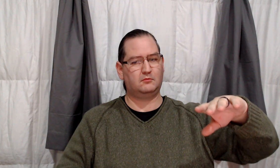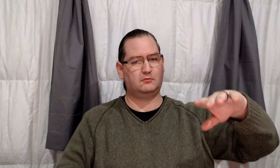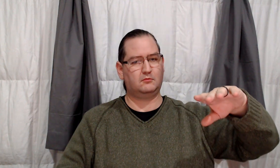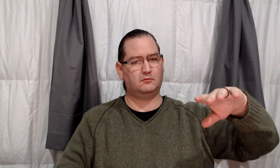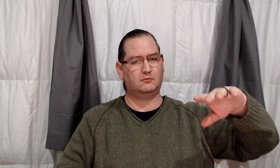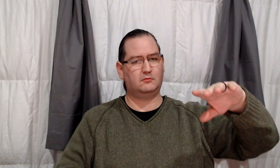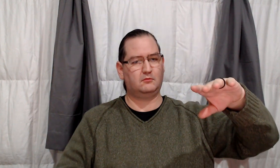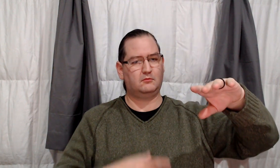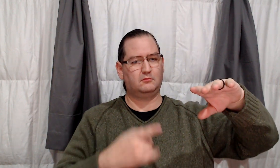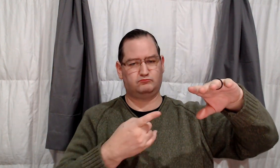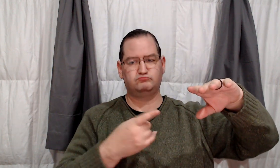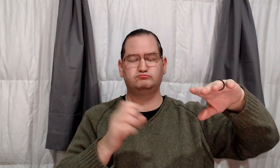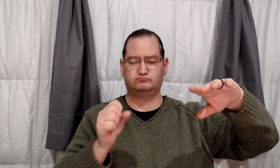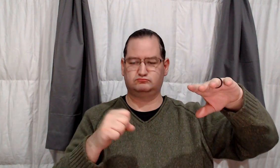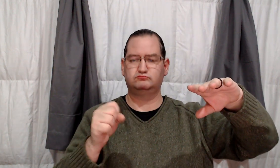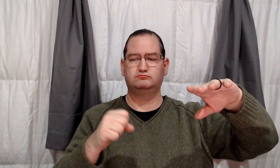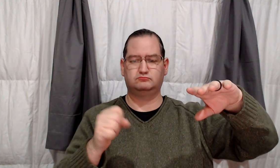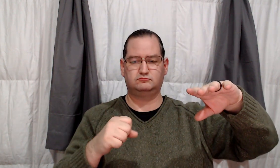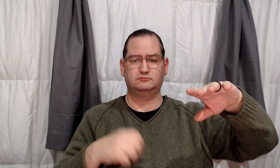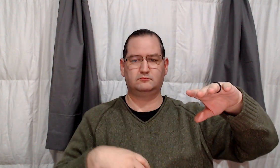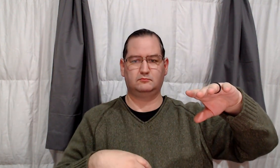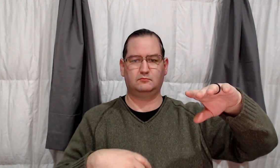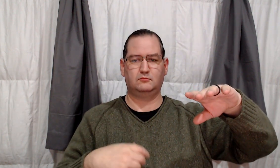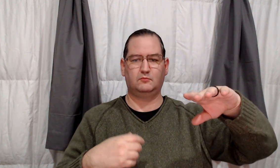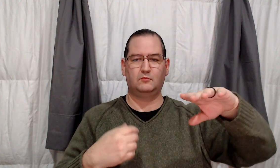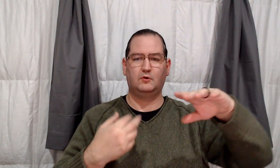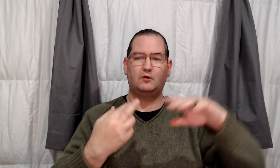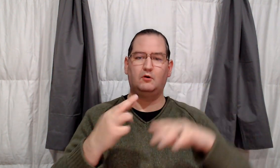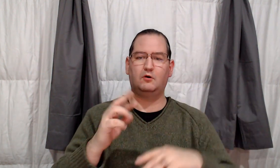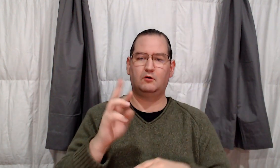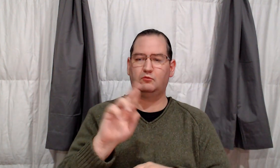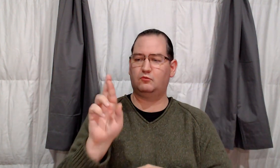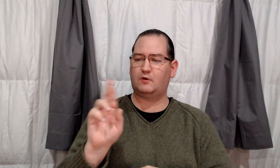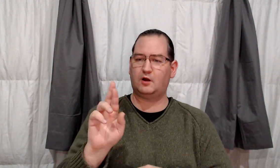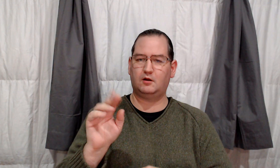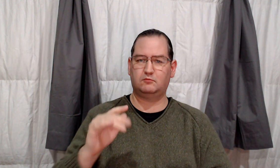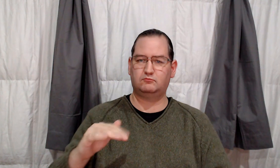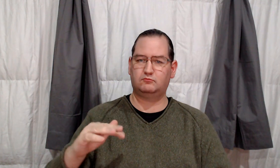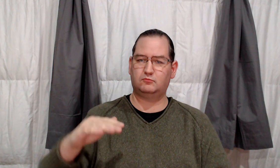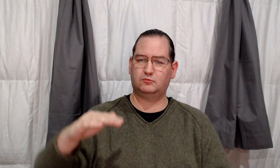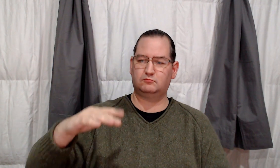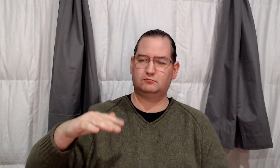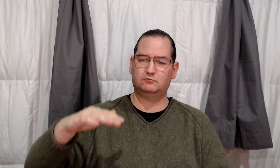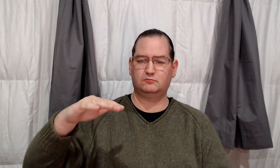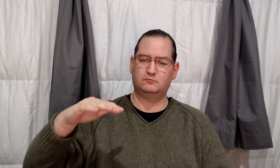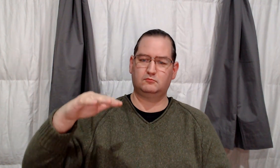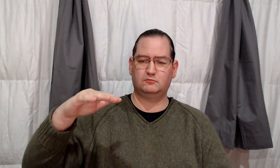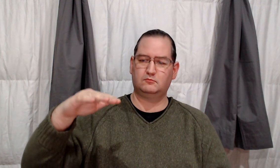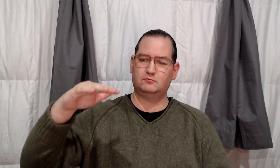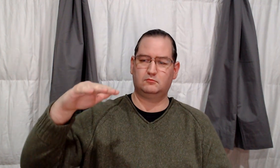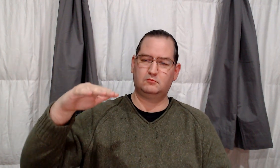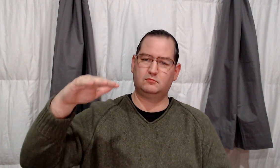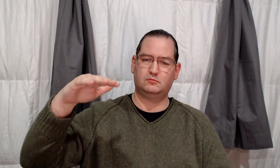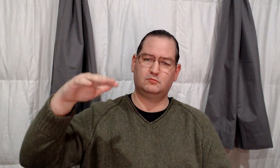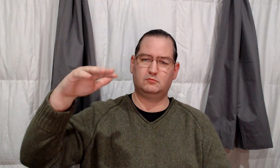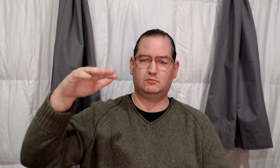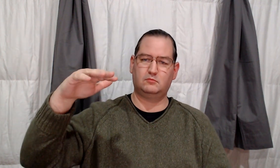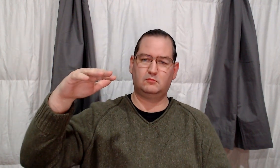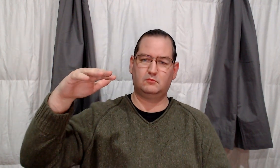Or a muscle twitches involuntarily. That's right, you can try and keep your eyes still if they flicker even more.